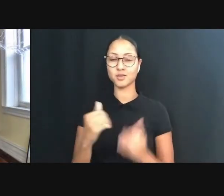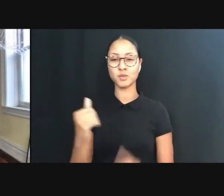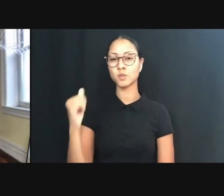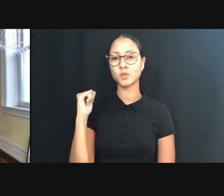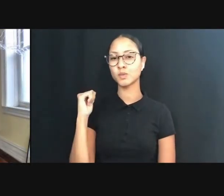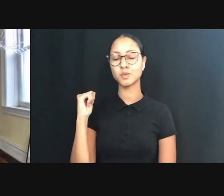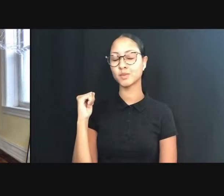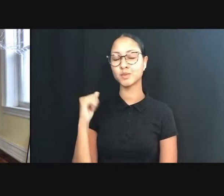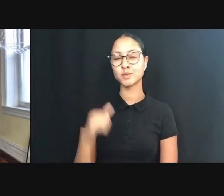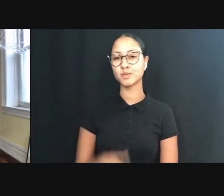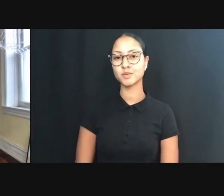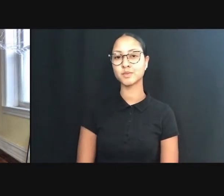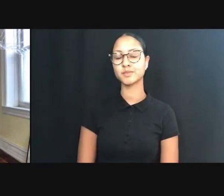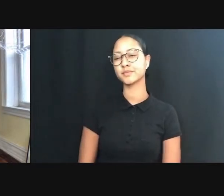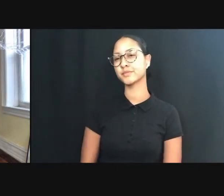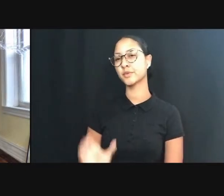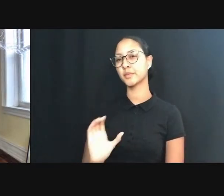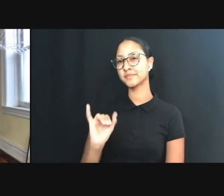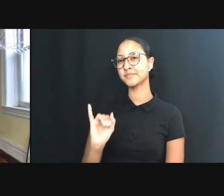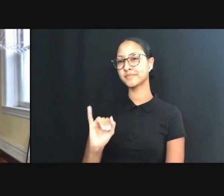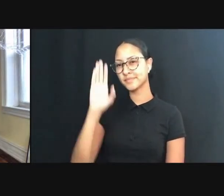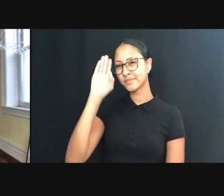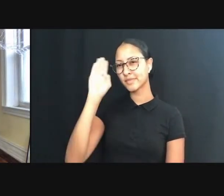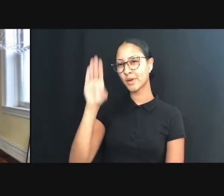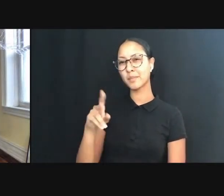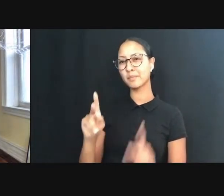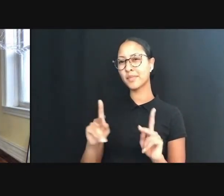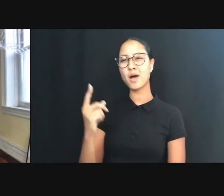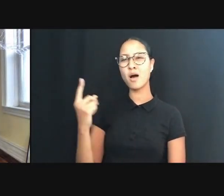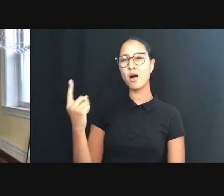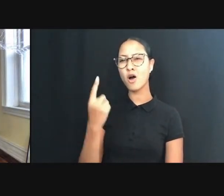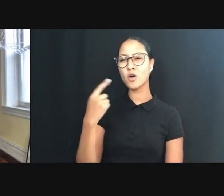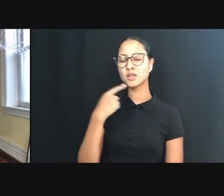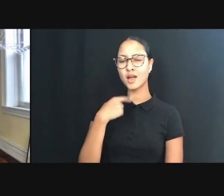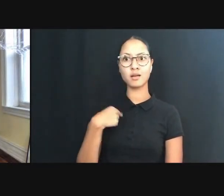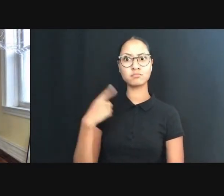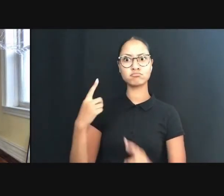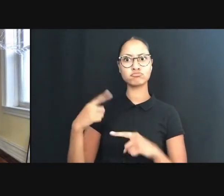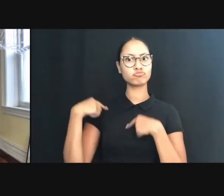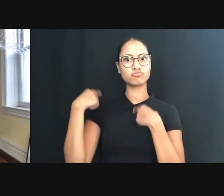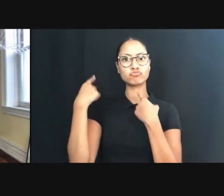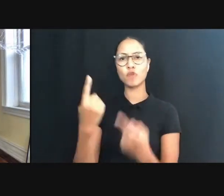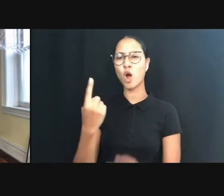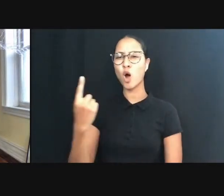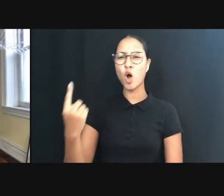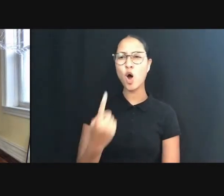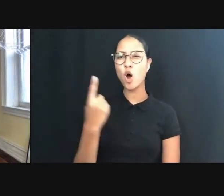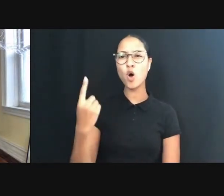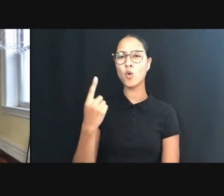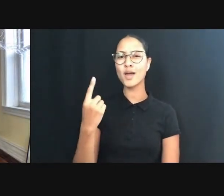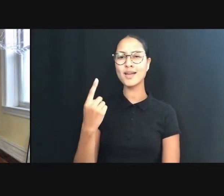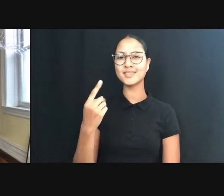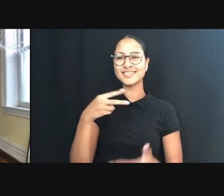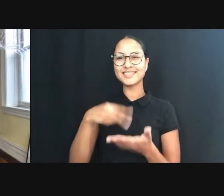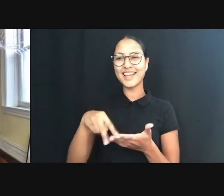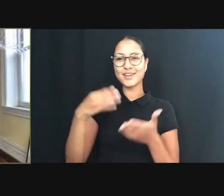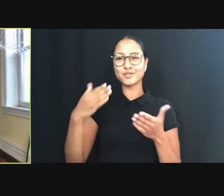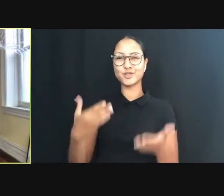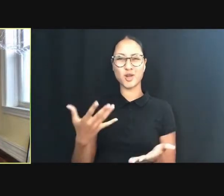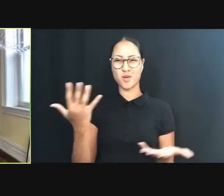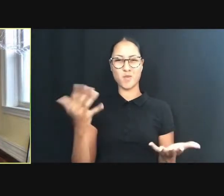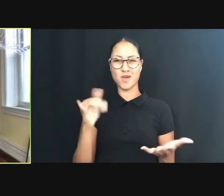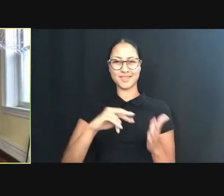dancer. What does that mean for you? Because I think I was always a dancer too.